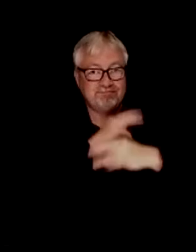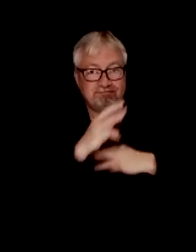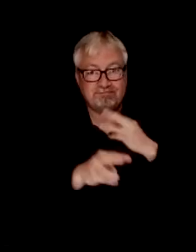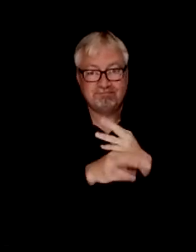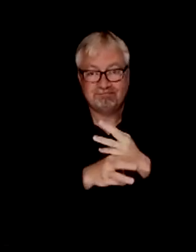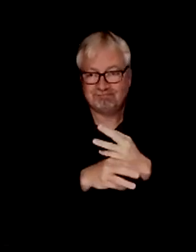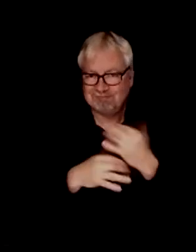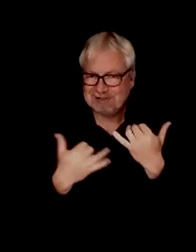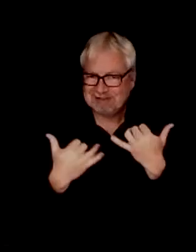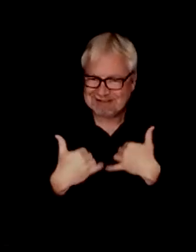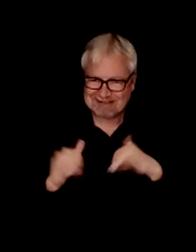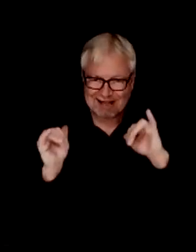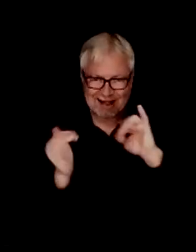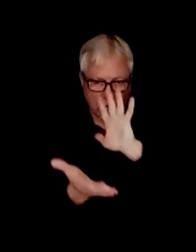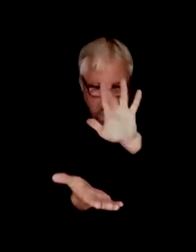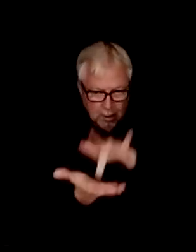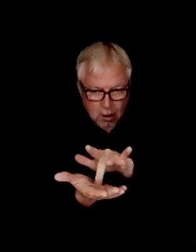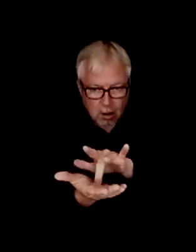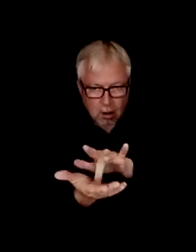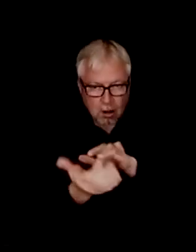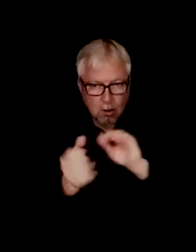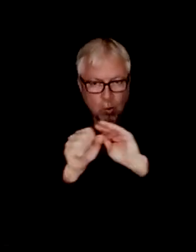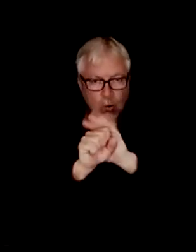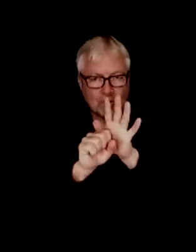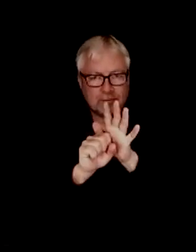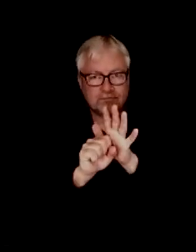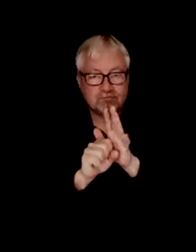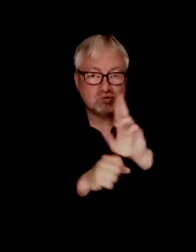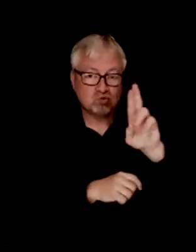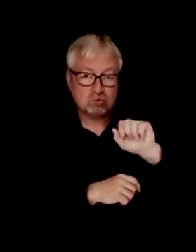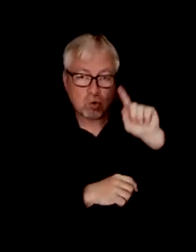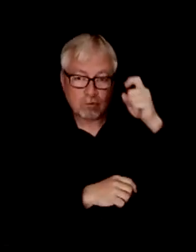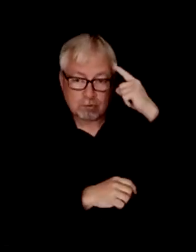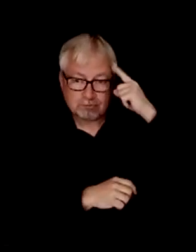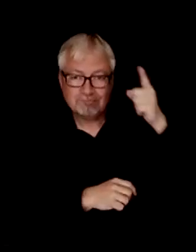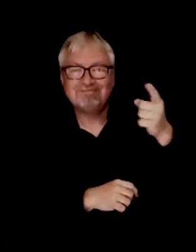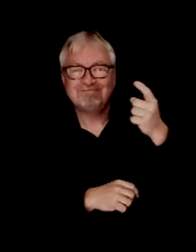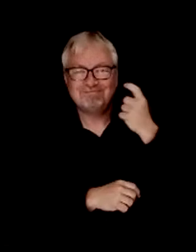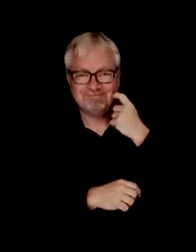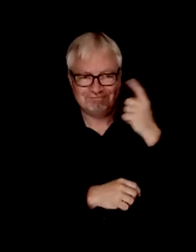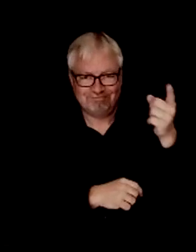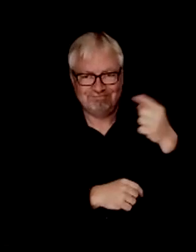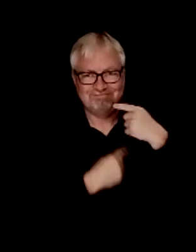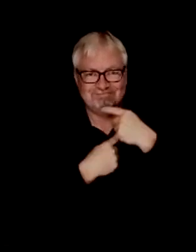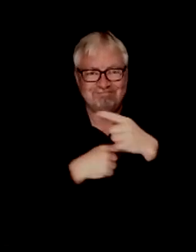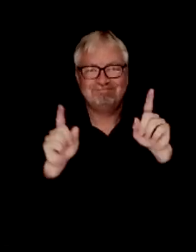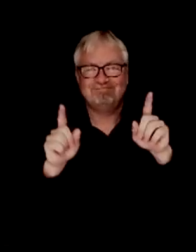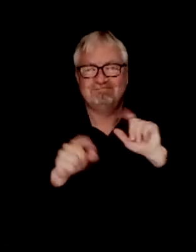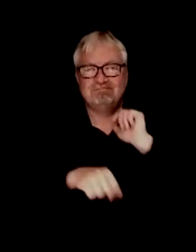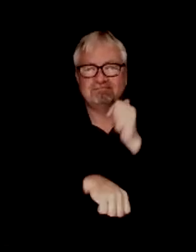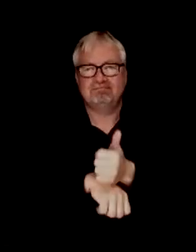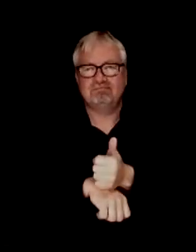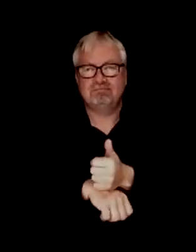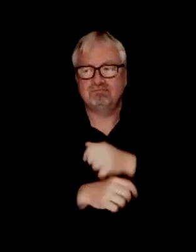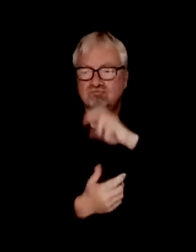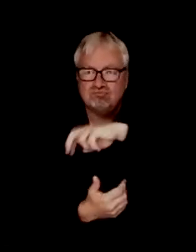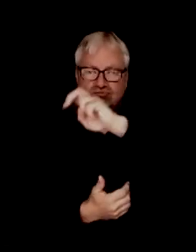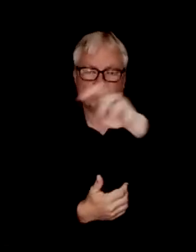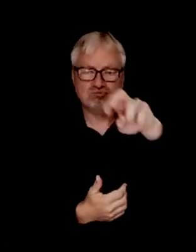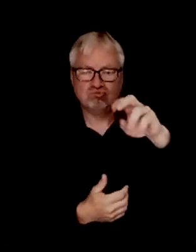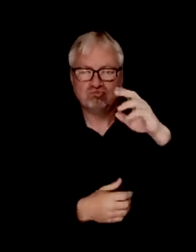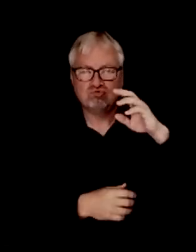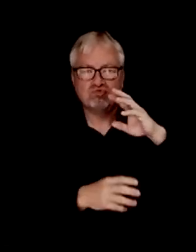has do not travel advisories in place for most of the countries around the globe, which is a sobering reminder that there's a lot